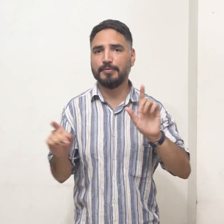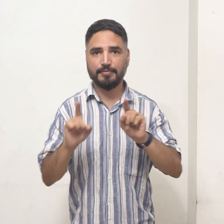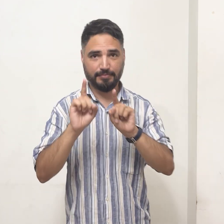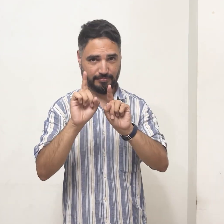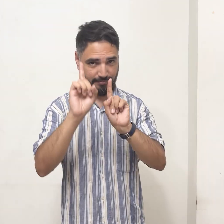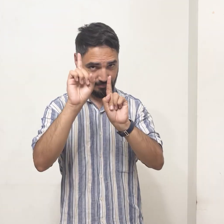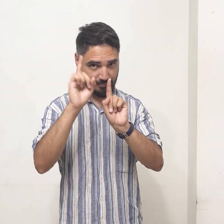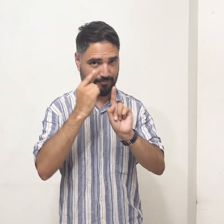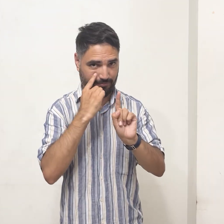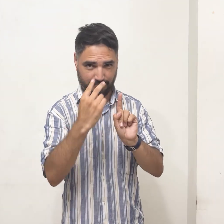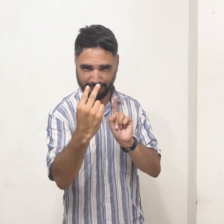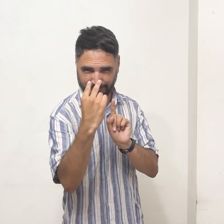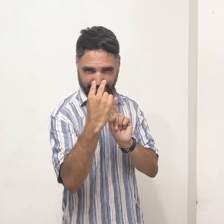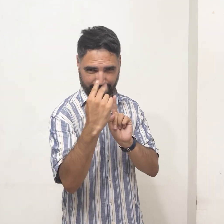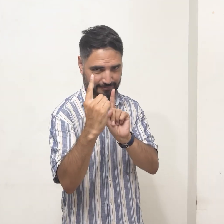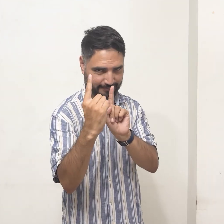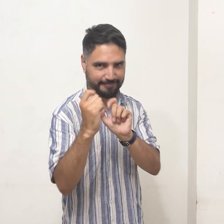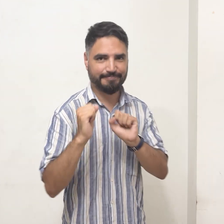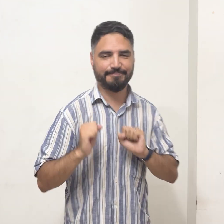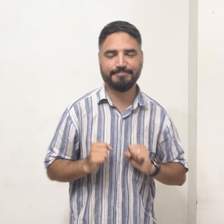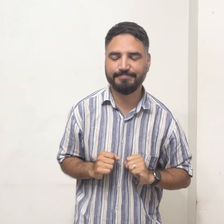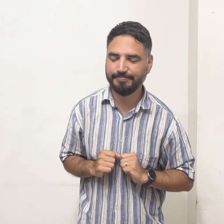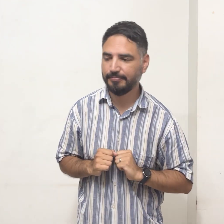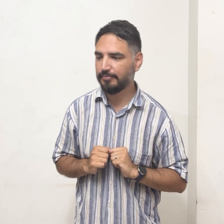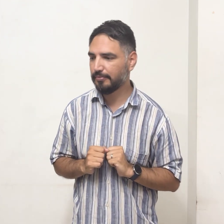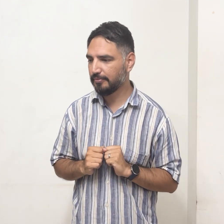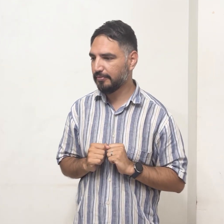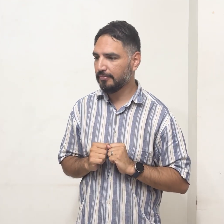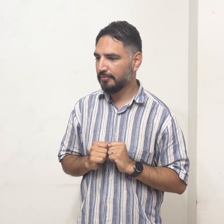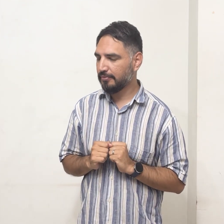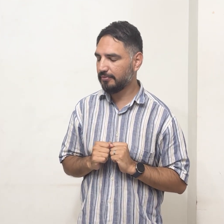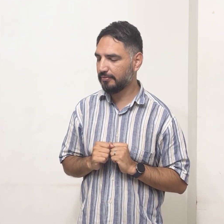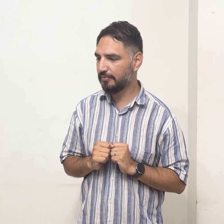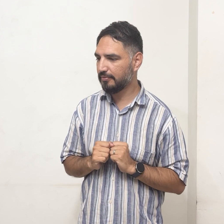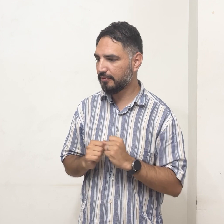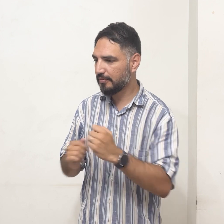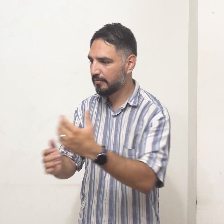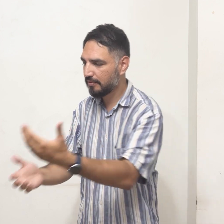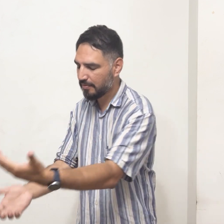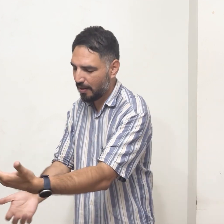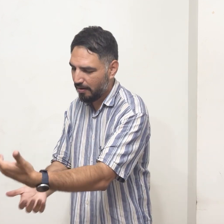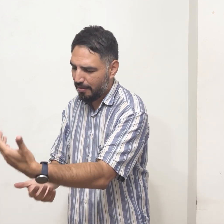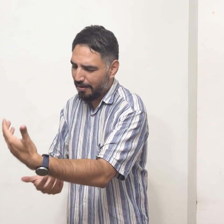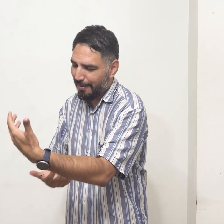but here you have to pay close attention. Watch carefully.